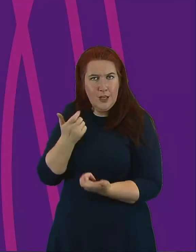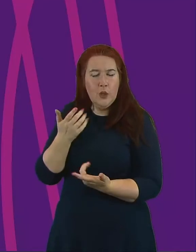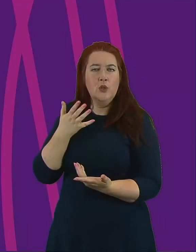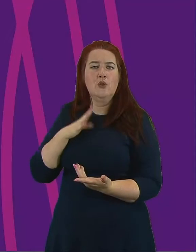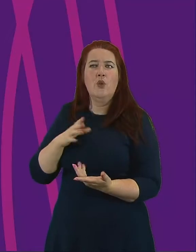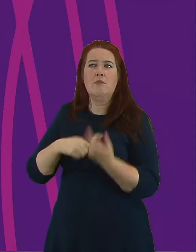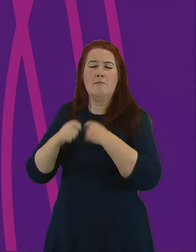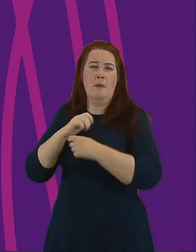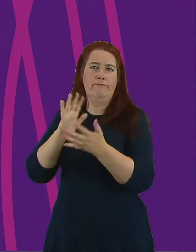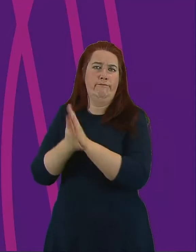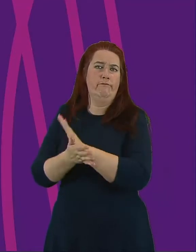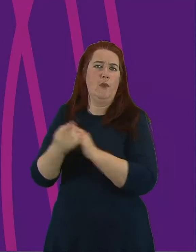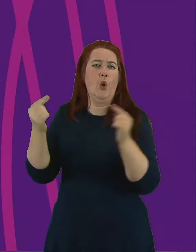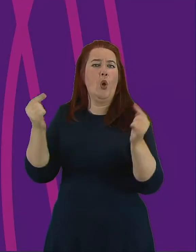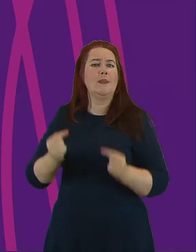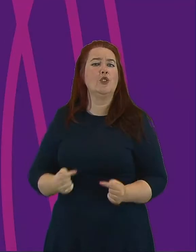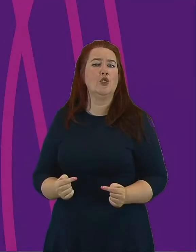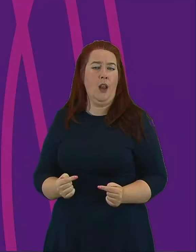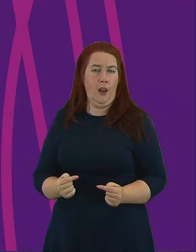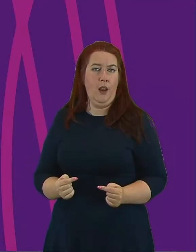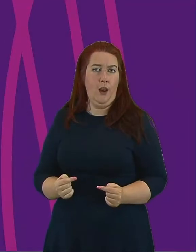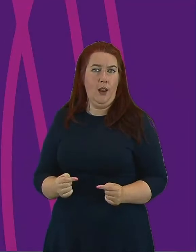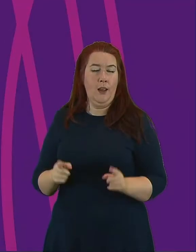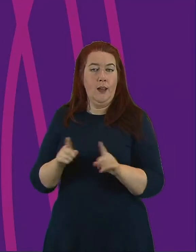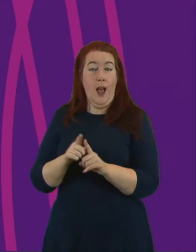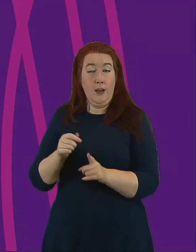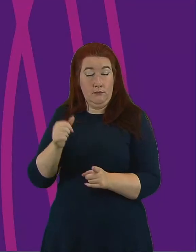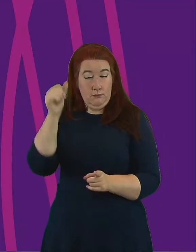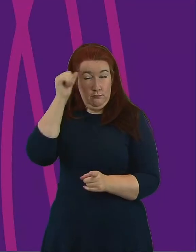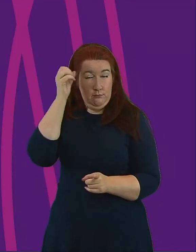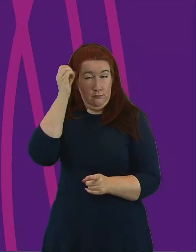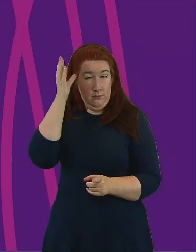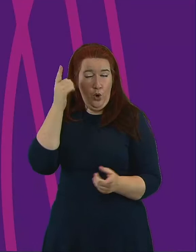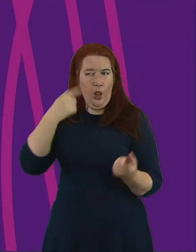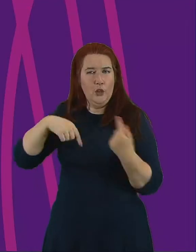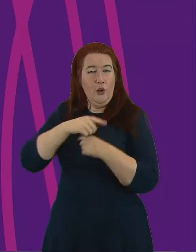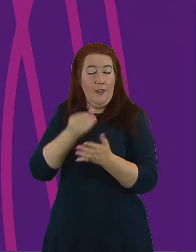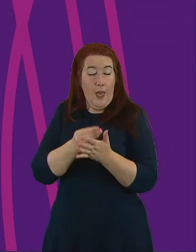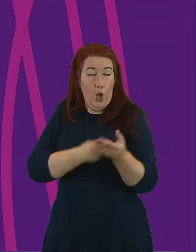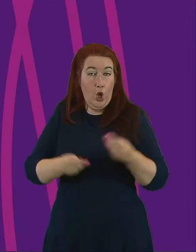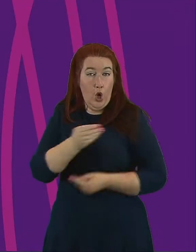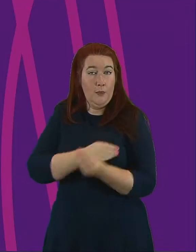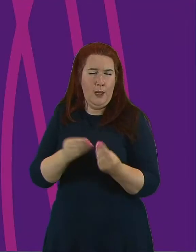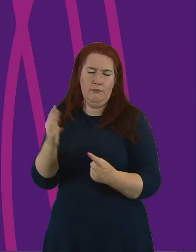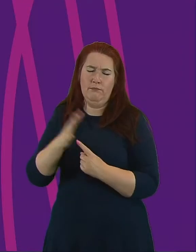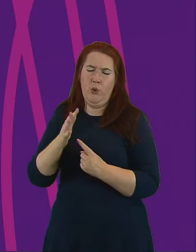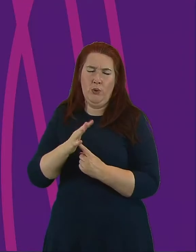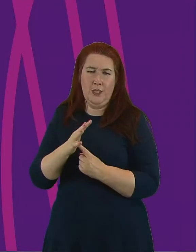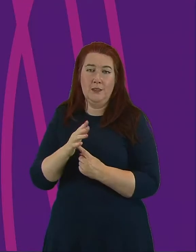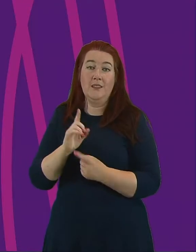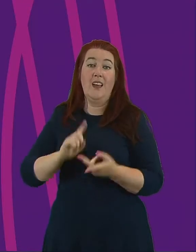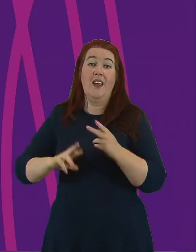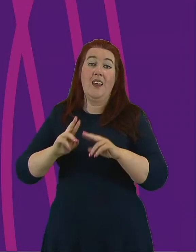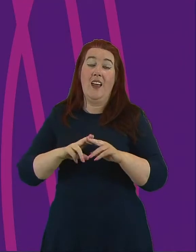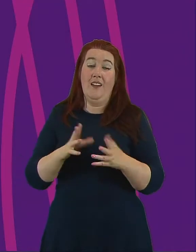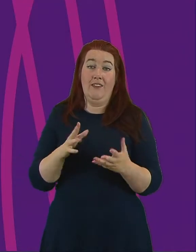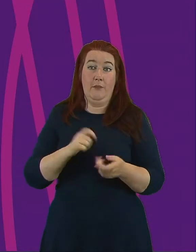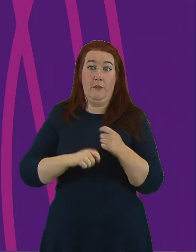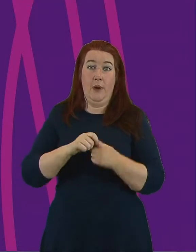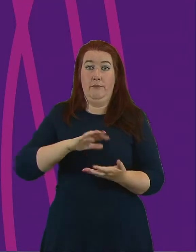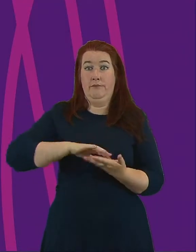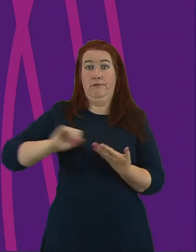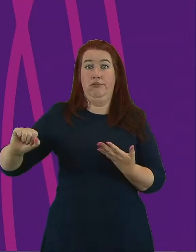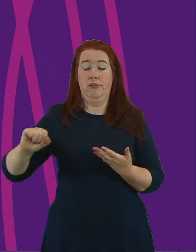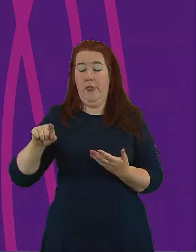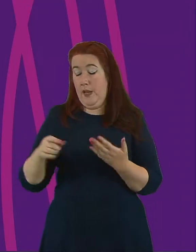competition. And a knowledge of the economy is extremely important. If you take that elsewhere, which is what is probably going to